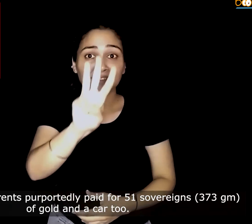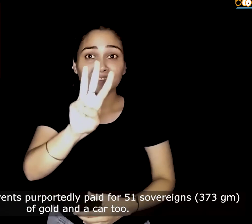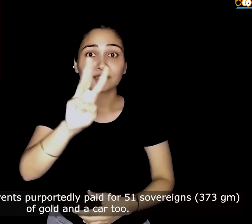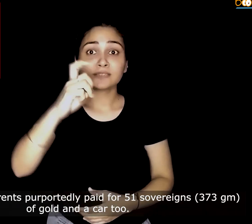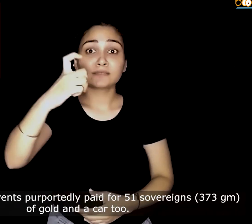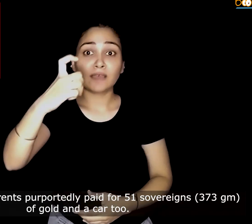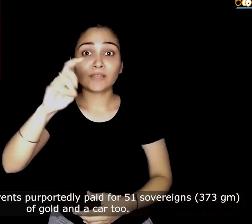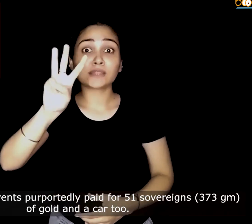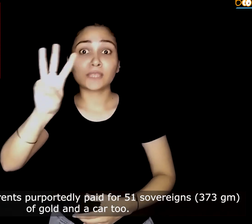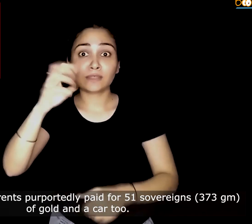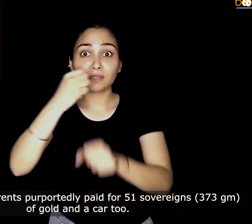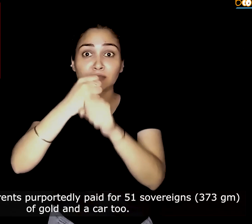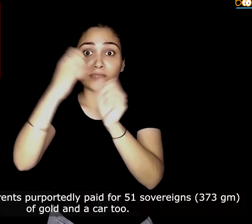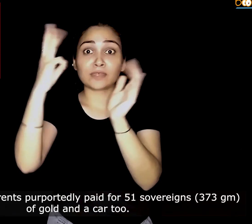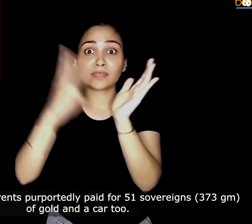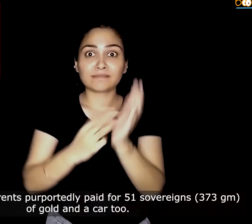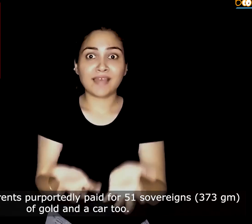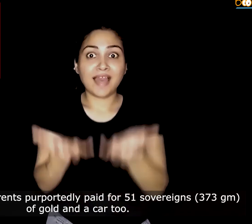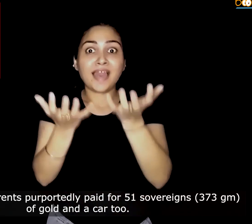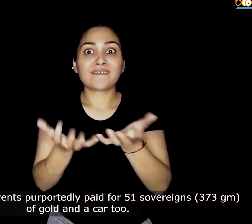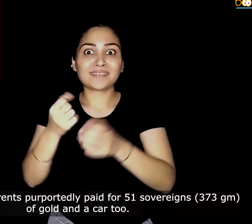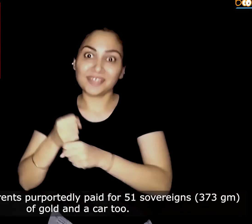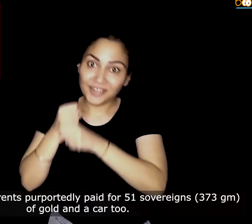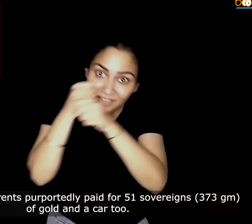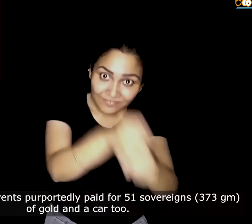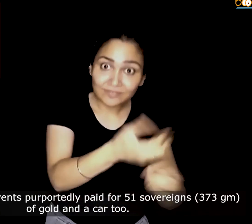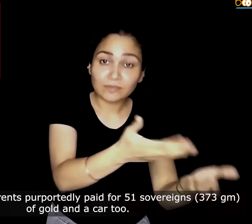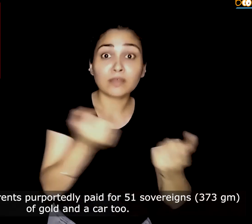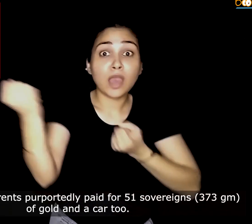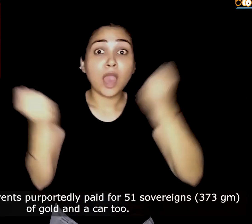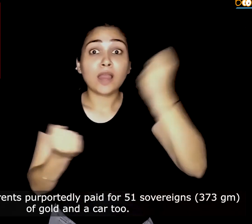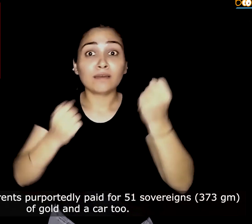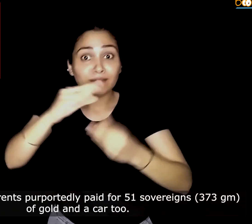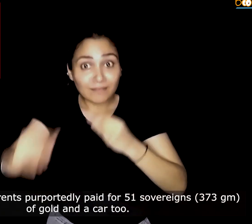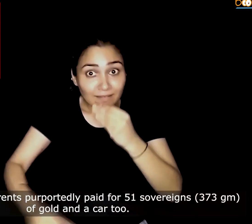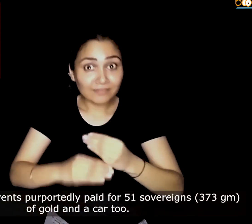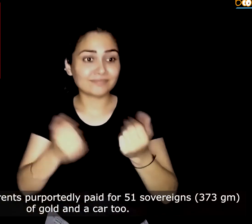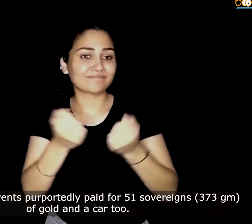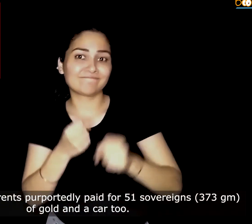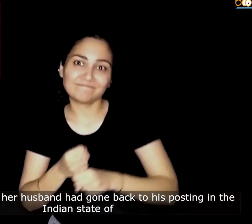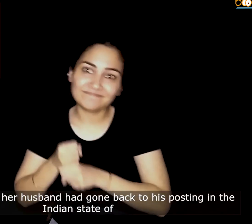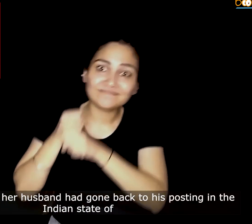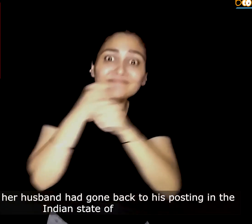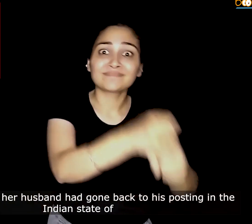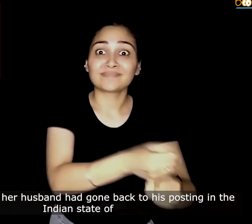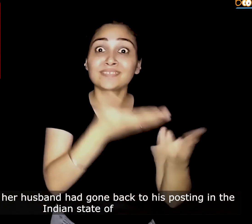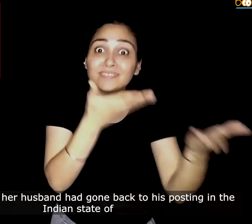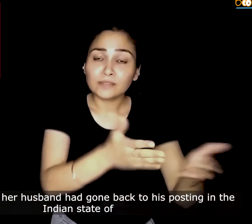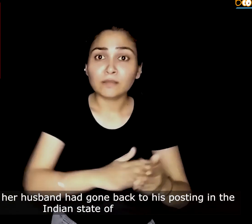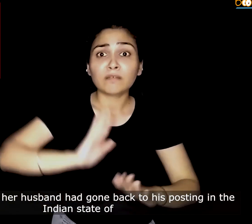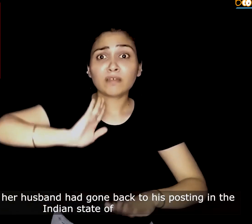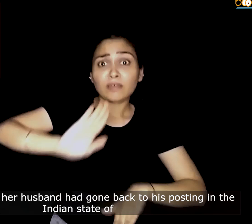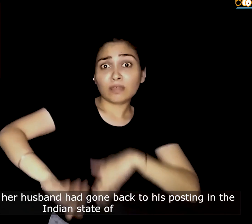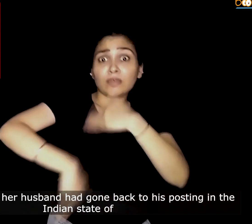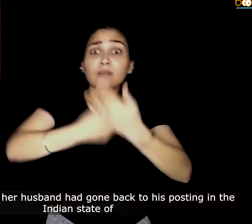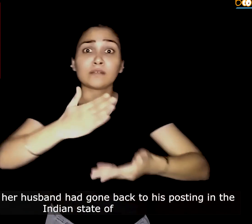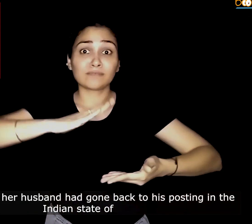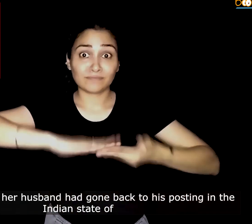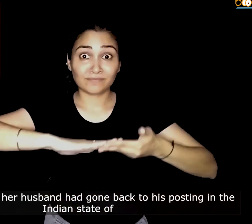373 grams of gold and a car too after marriage her husband had